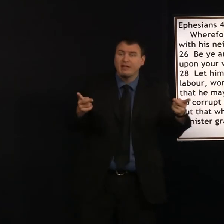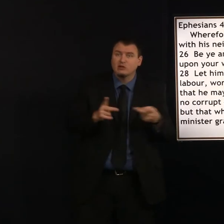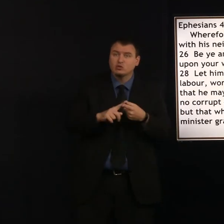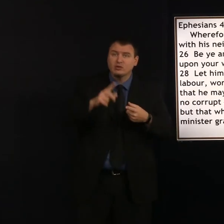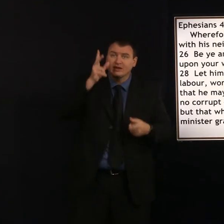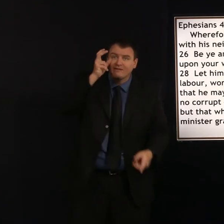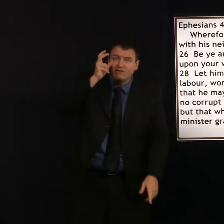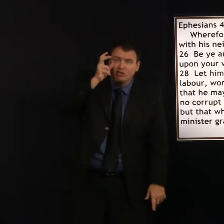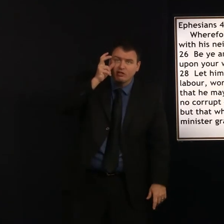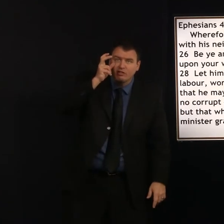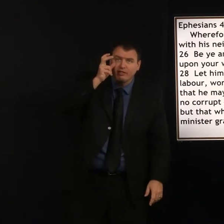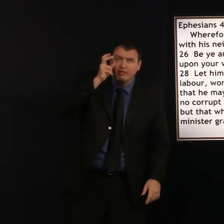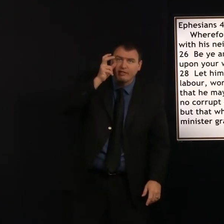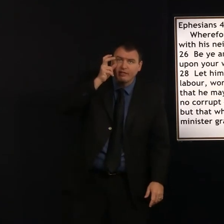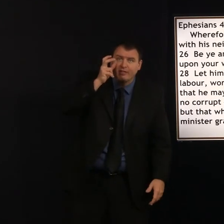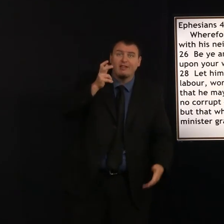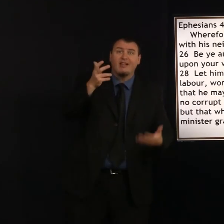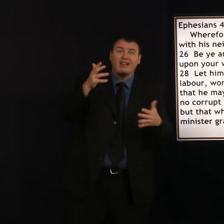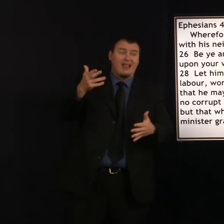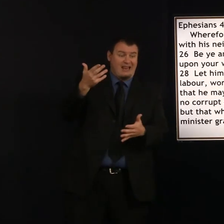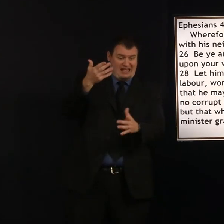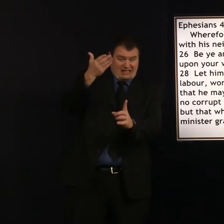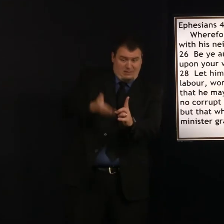Neither give place to the devil.